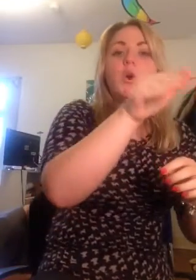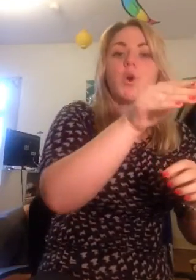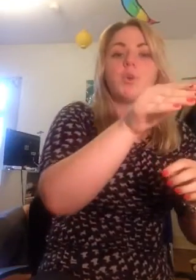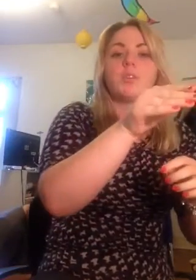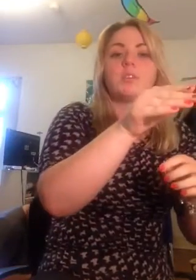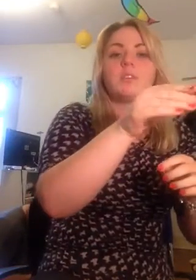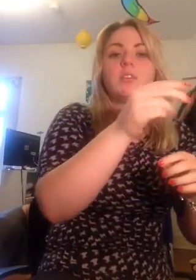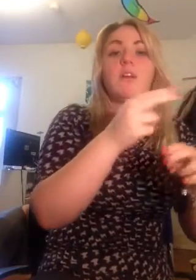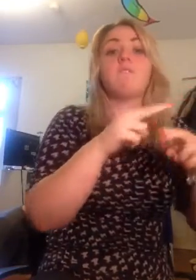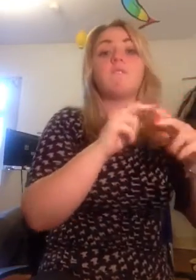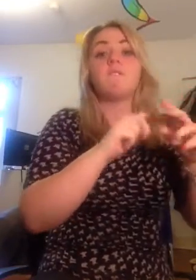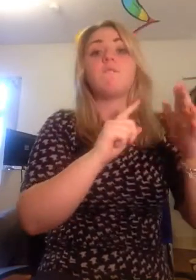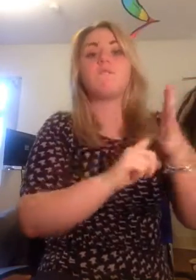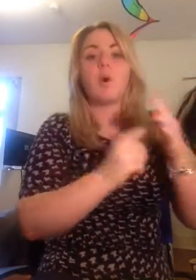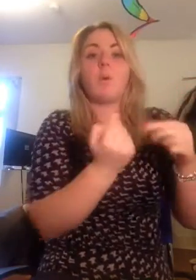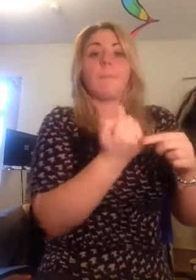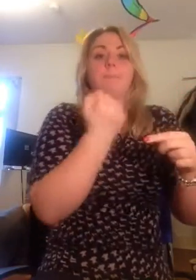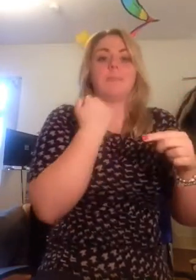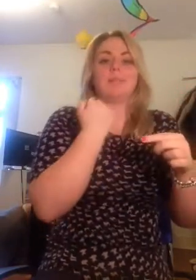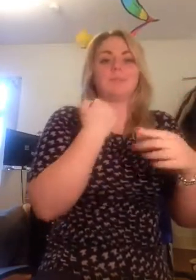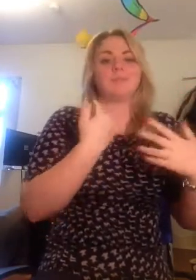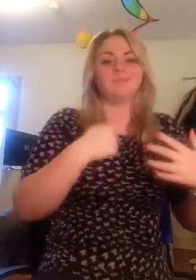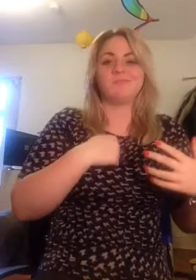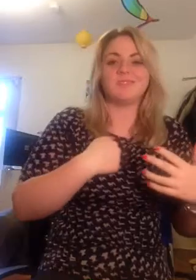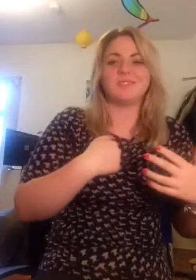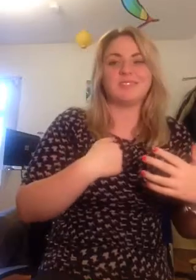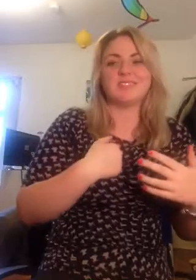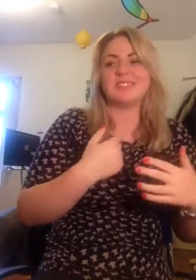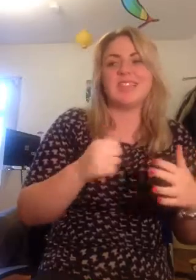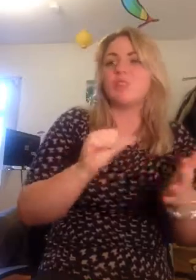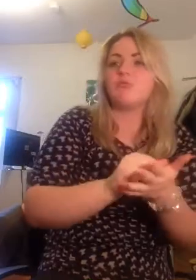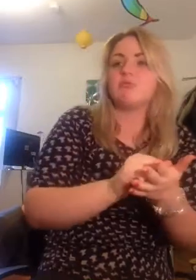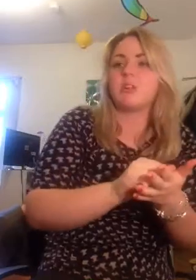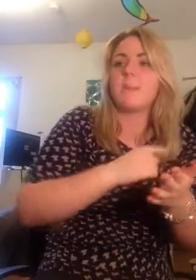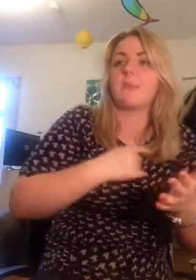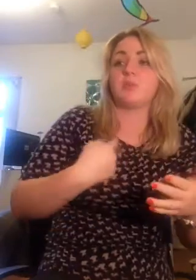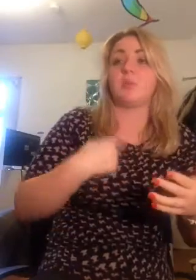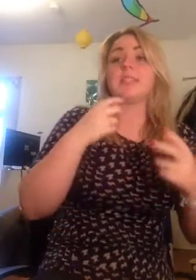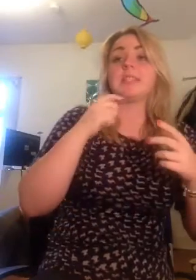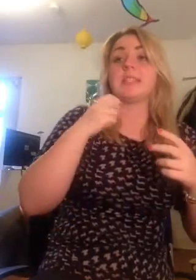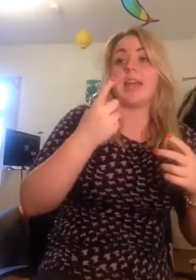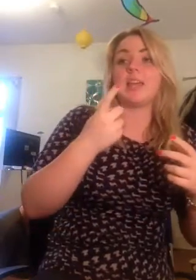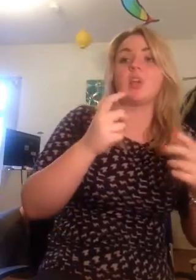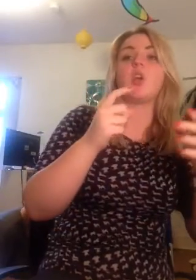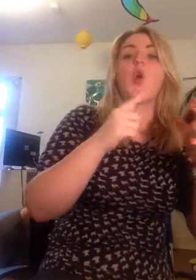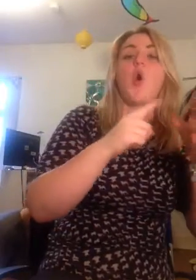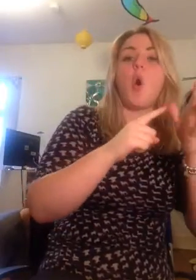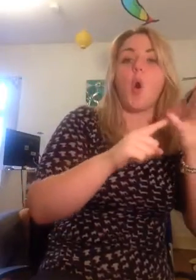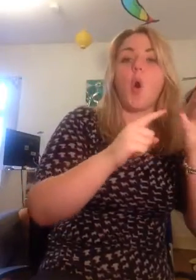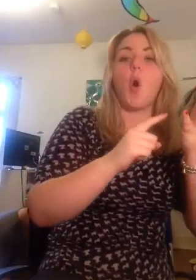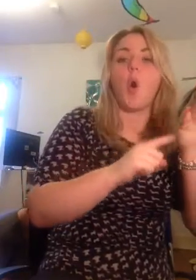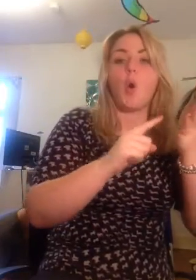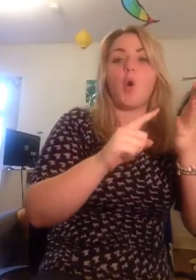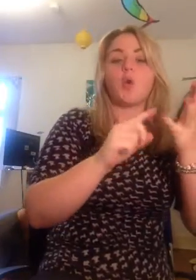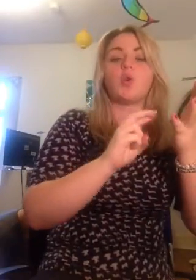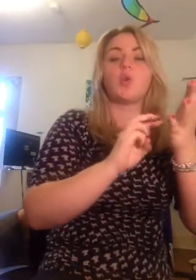autumn. Yeah. In Britain. It's the Americans who use fall. But you see what I mean, don't you? Oh,